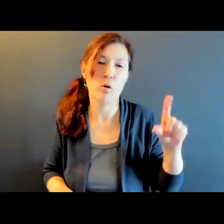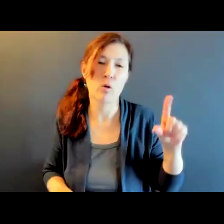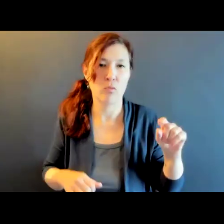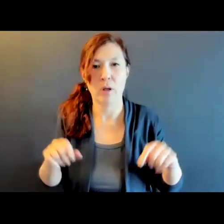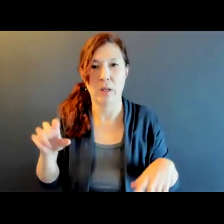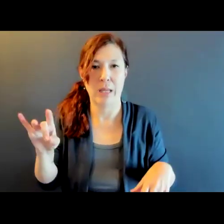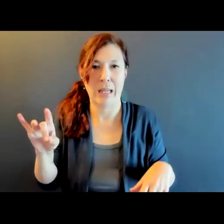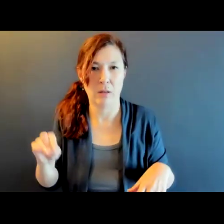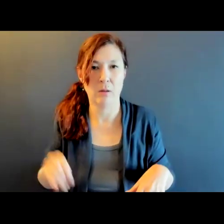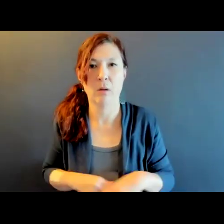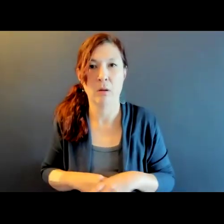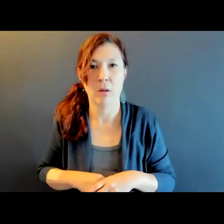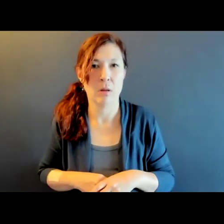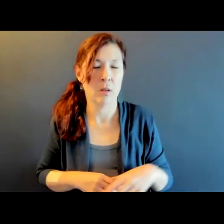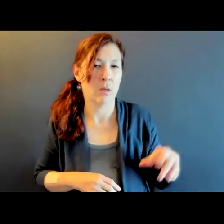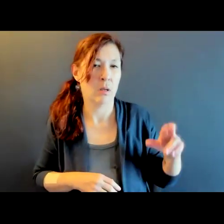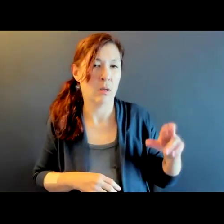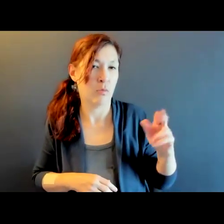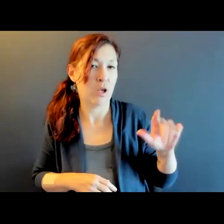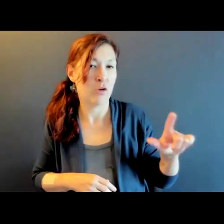I might suggest that would be interesting to know.